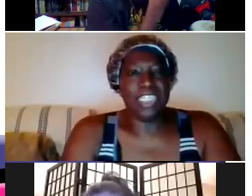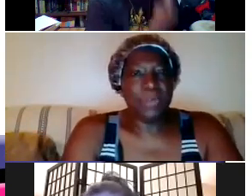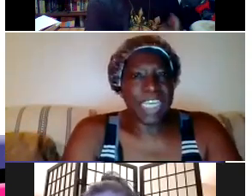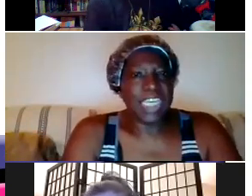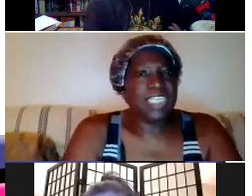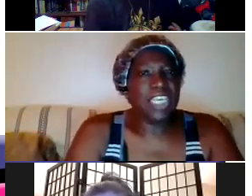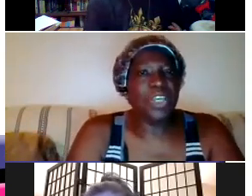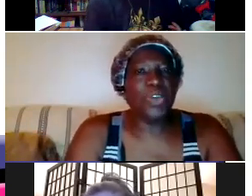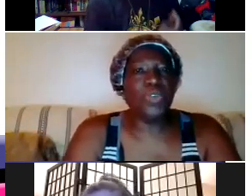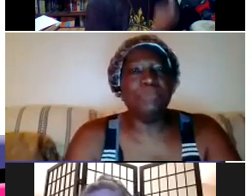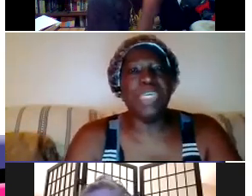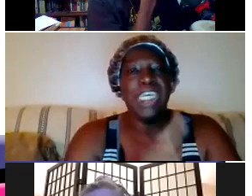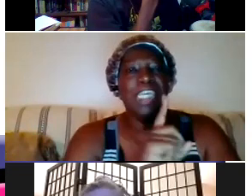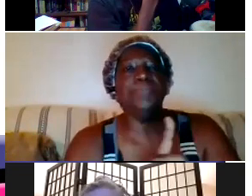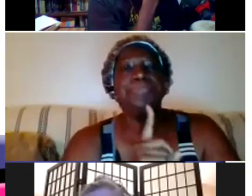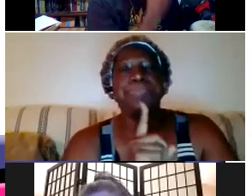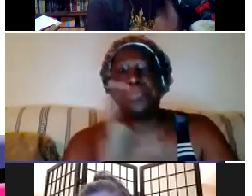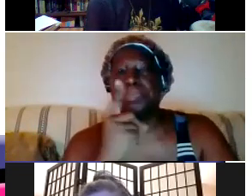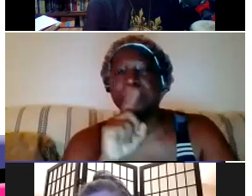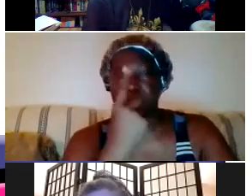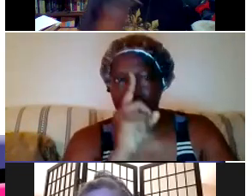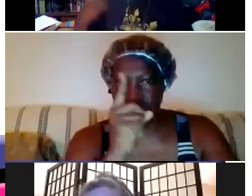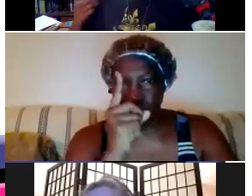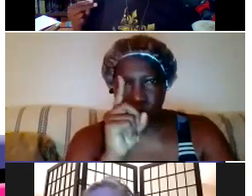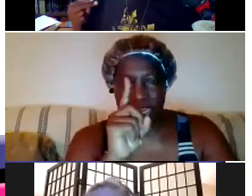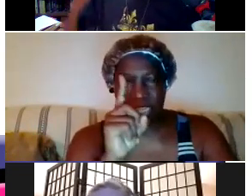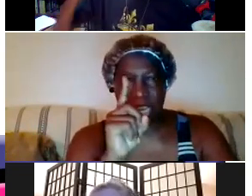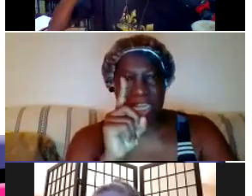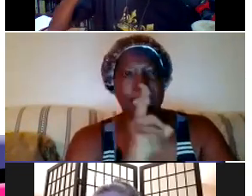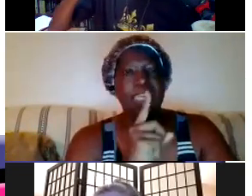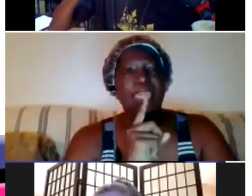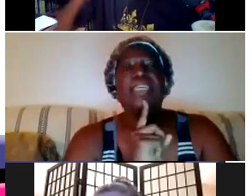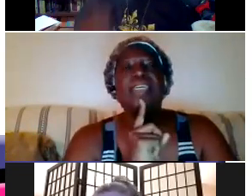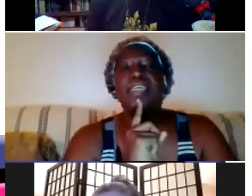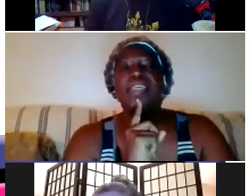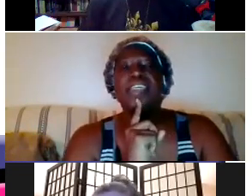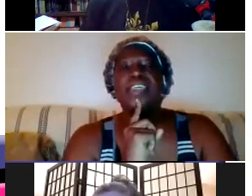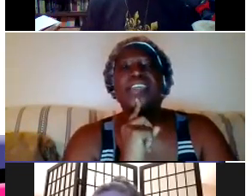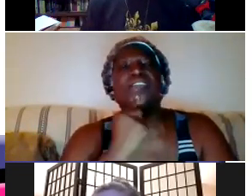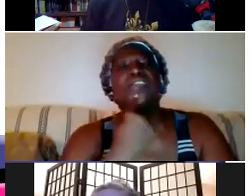And serious would be your 1 dominant hand.